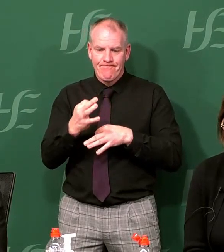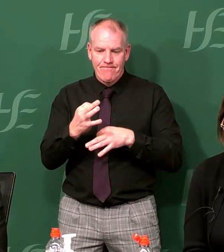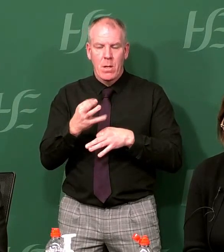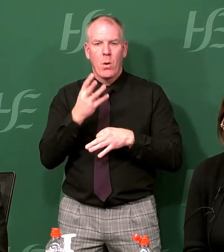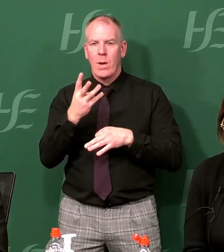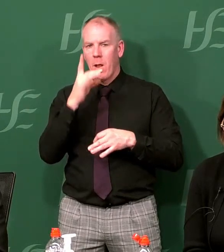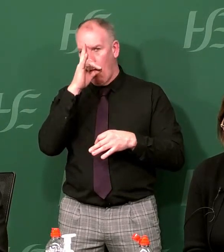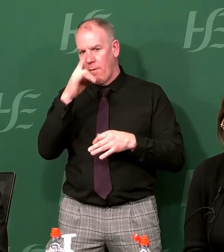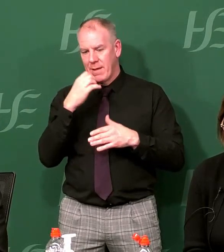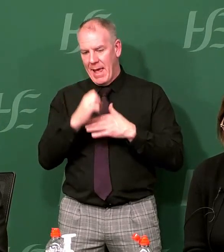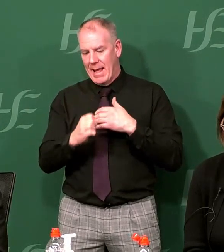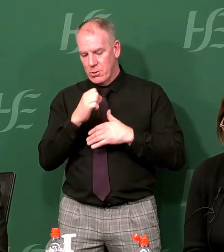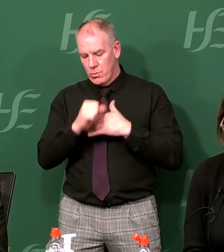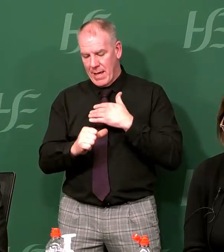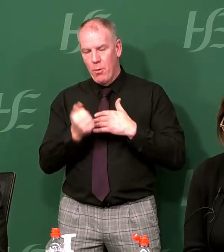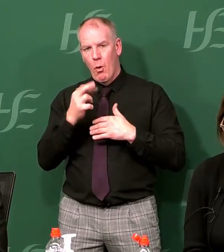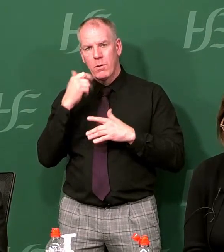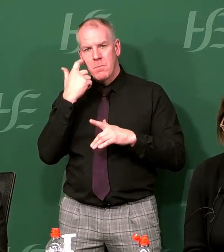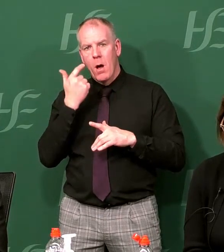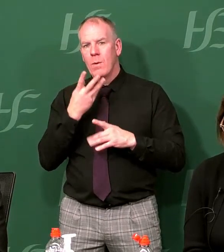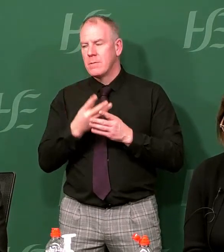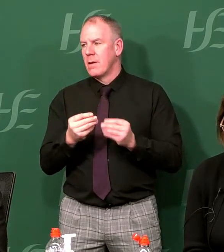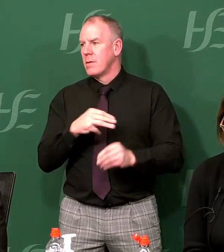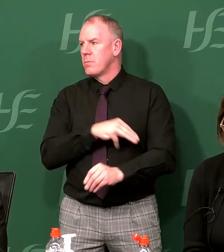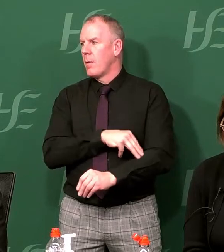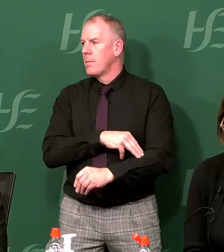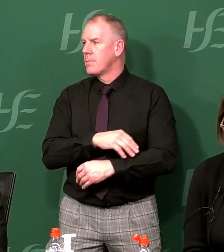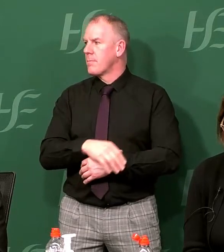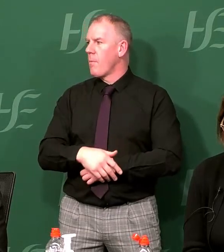the end of the day tomorrow, we should have that result.